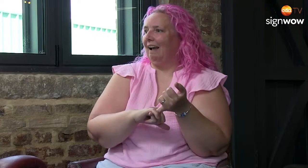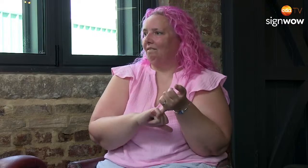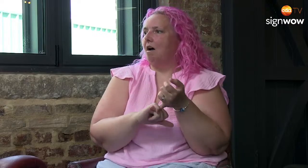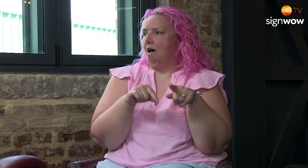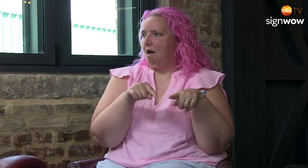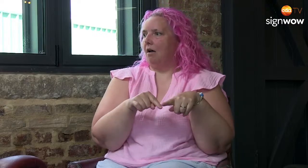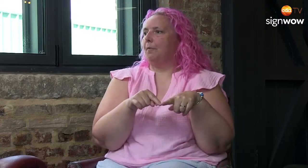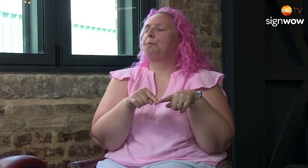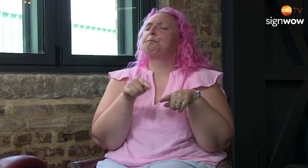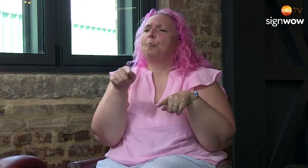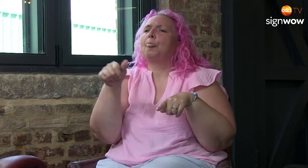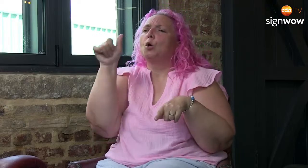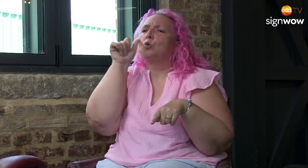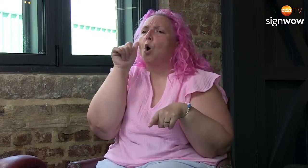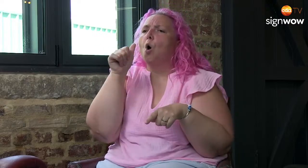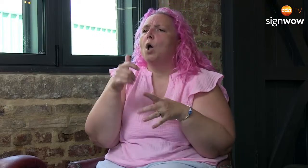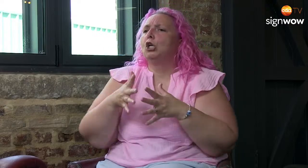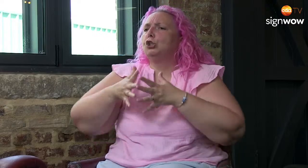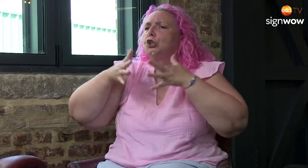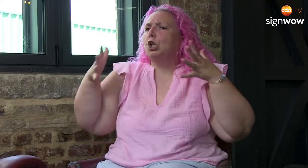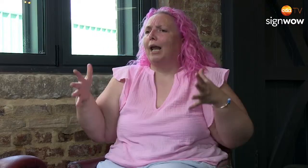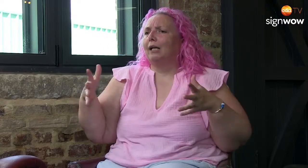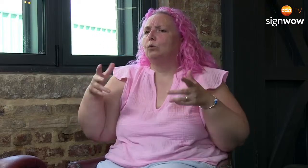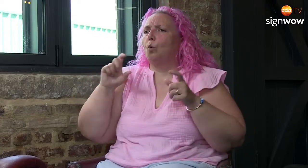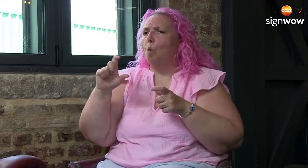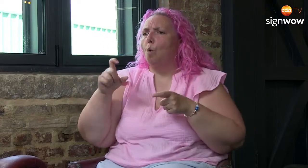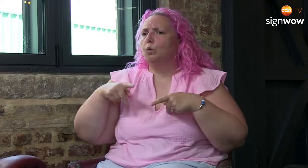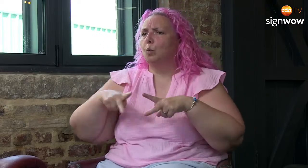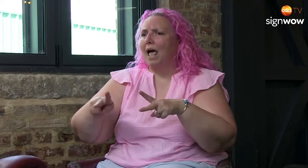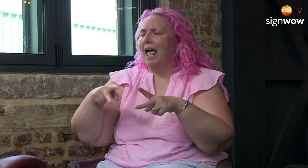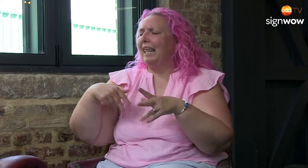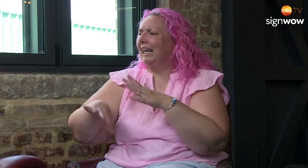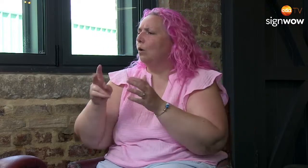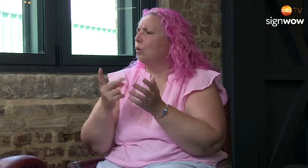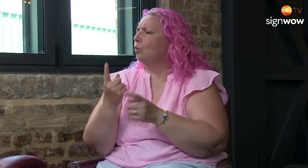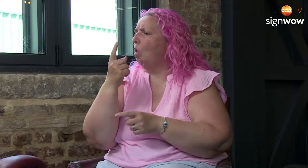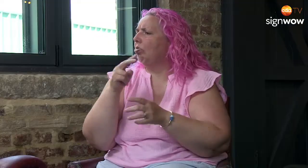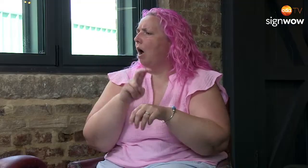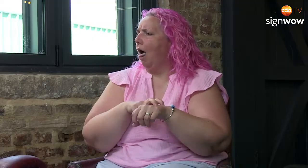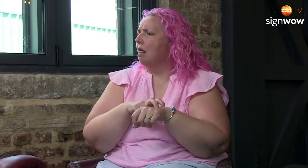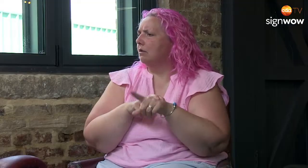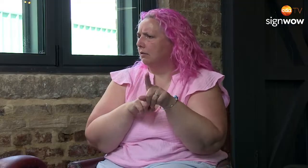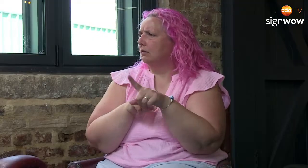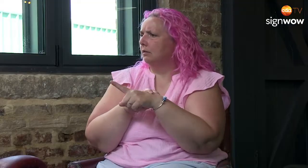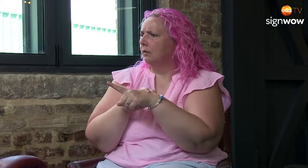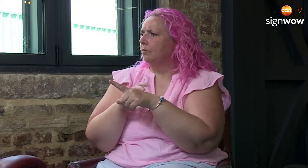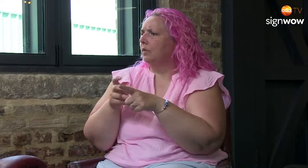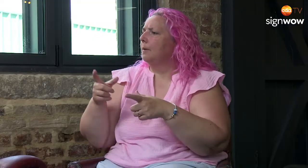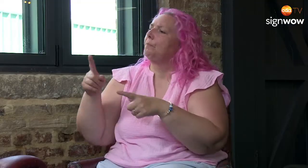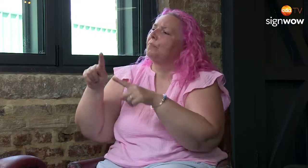no people over there. So that's on Lunga. But